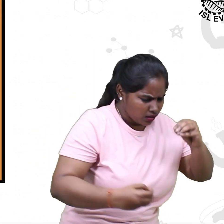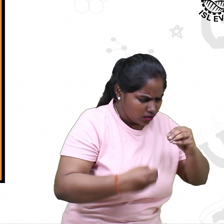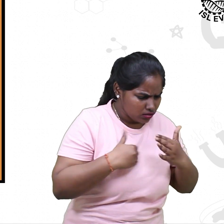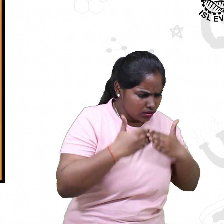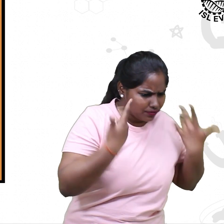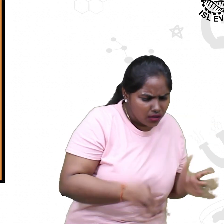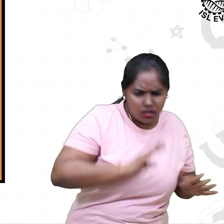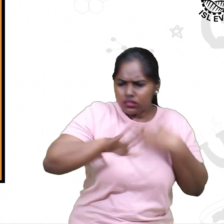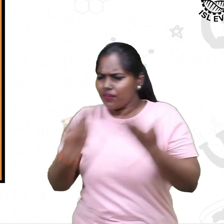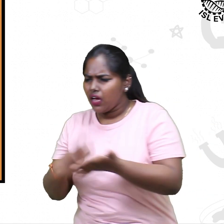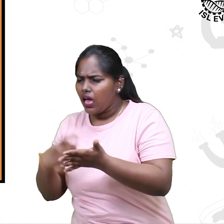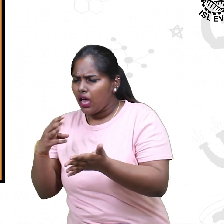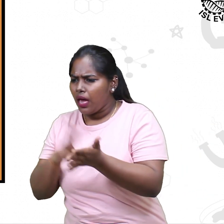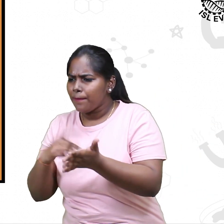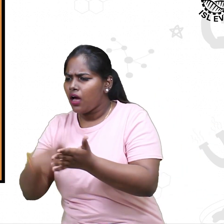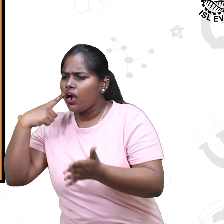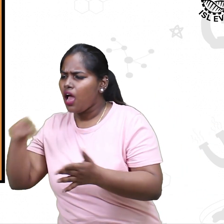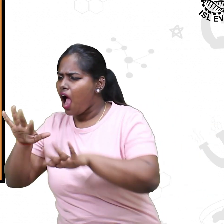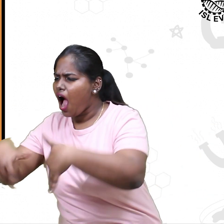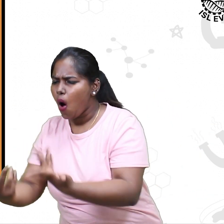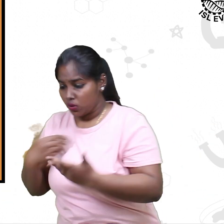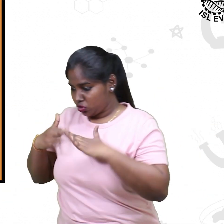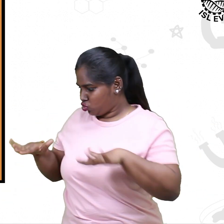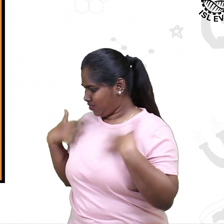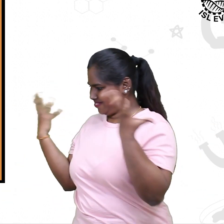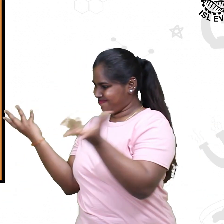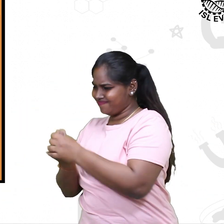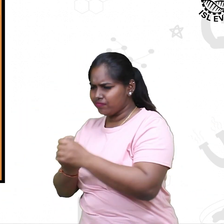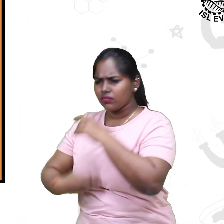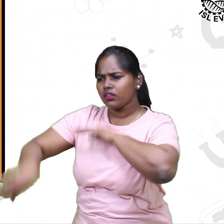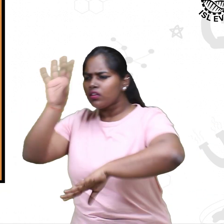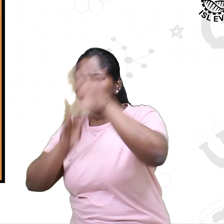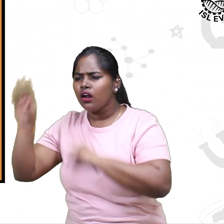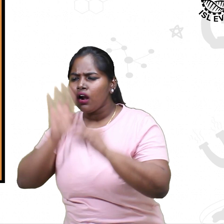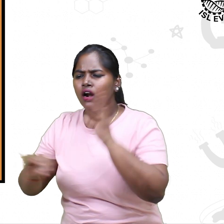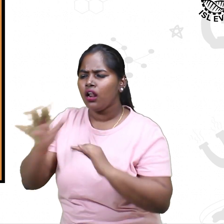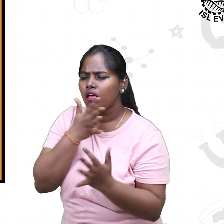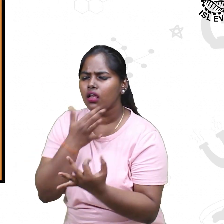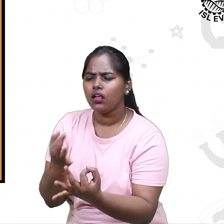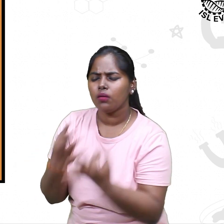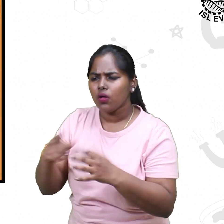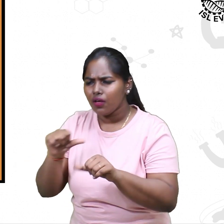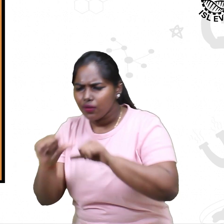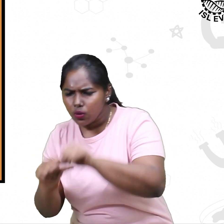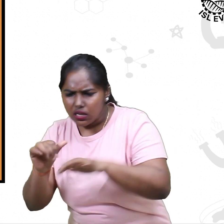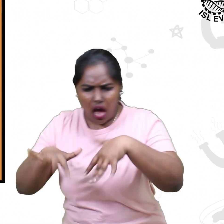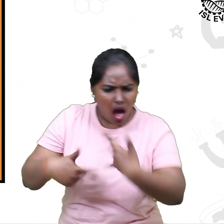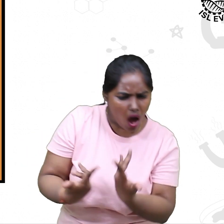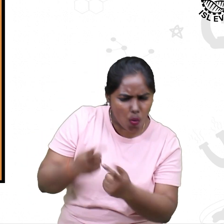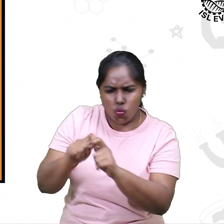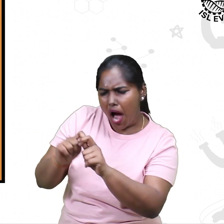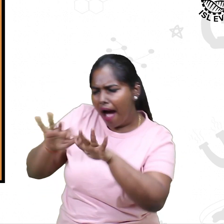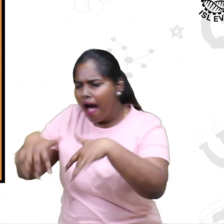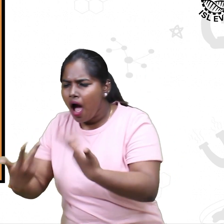starting to study it. My students and I have pretty much learned how to use the MRI scanner, functional imaging together. It